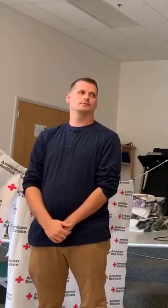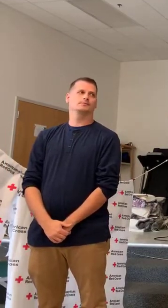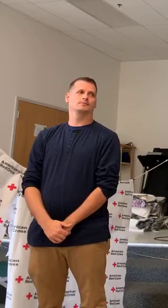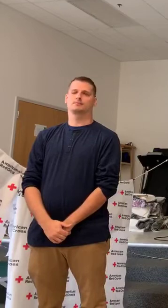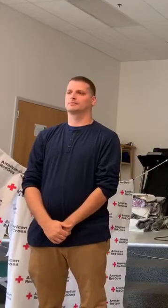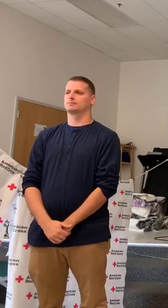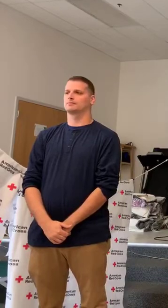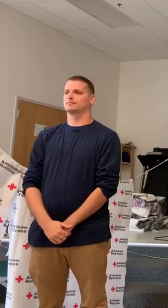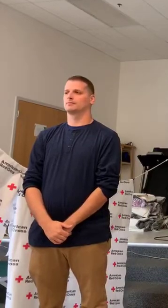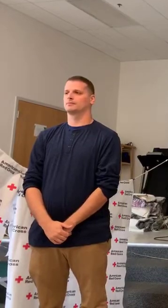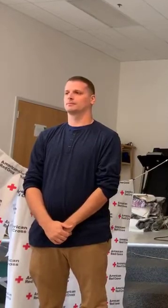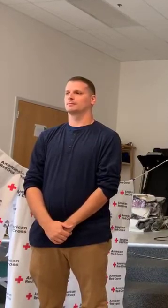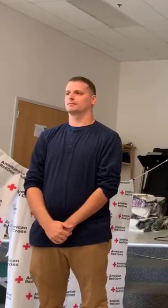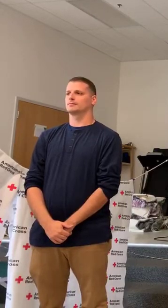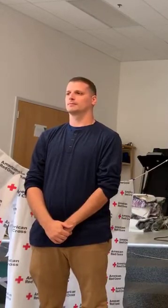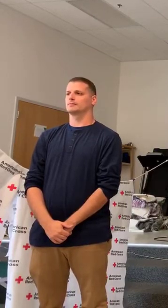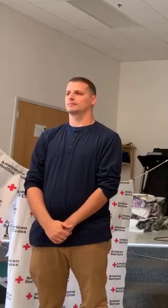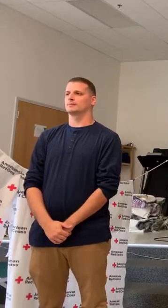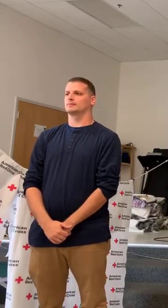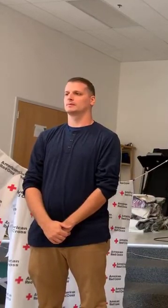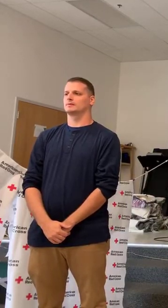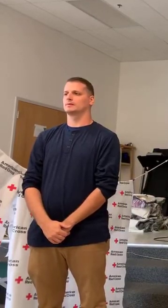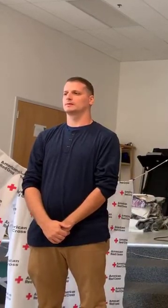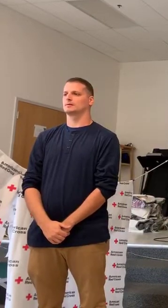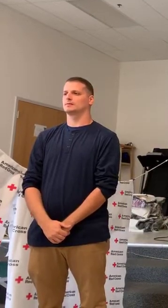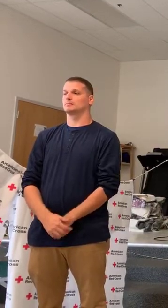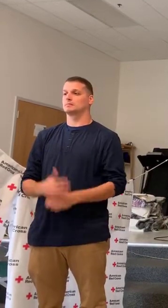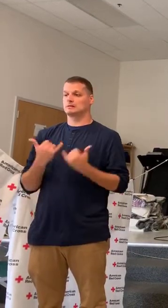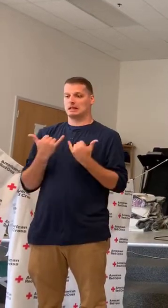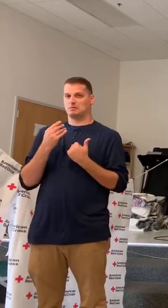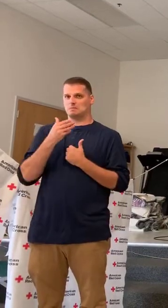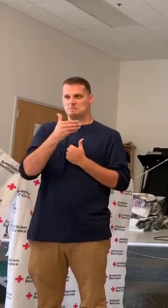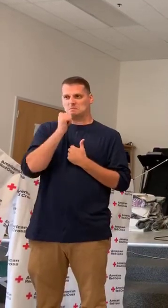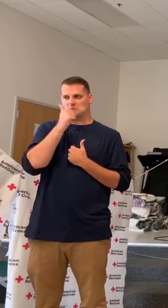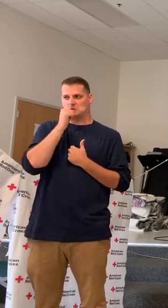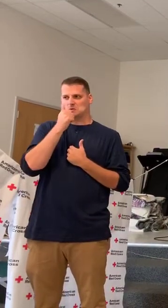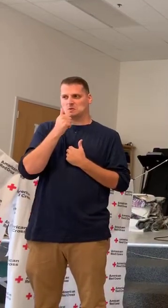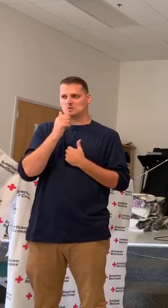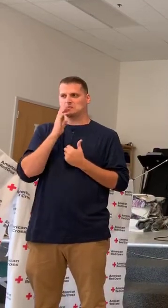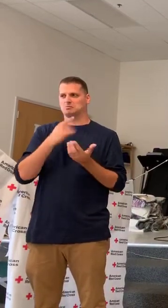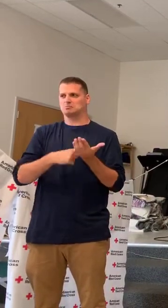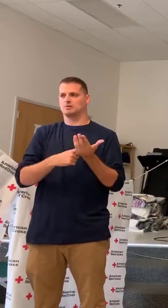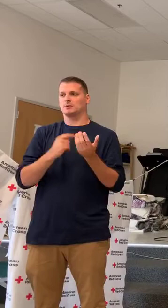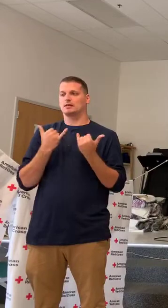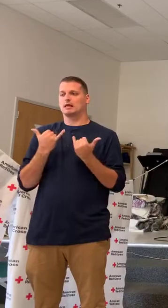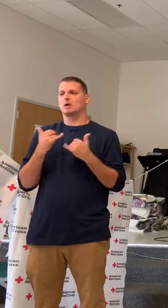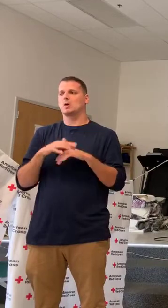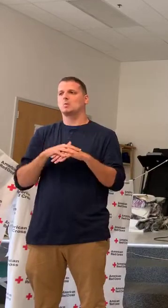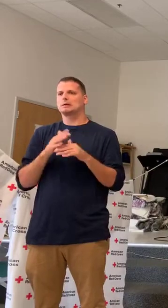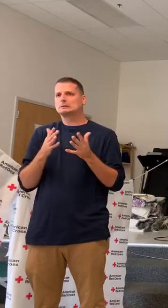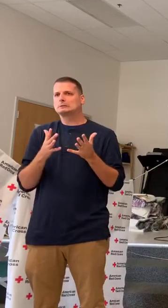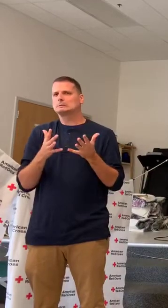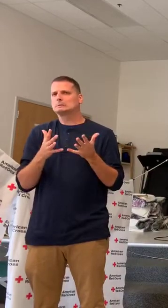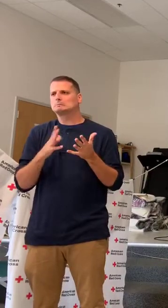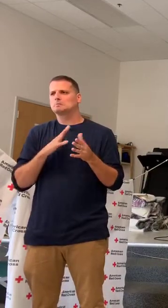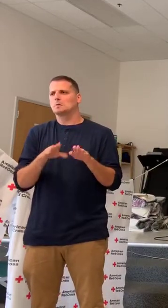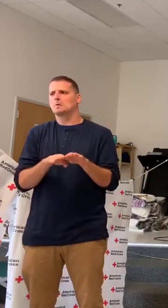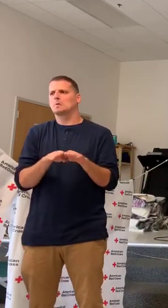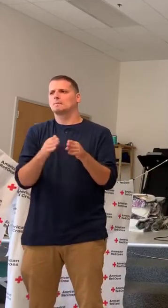tomorrow. But that's the process for today, is a slow trickle opening of the highway. And I can't thank the residents enough